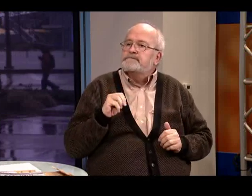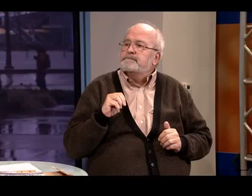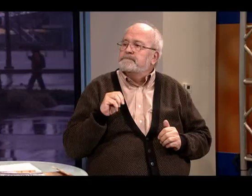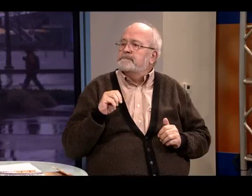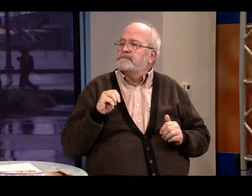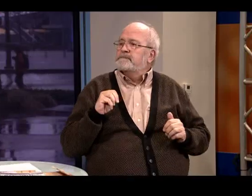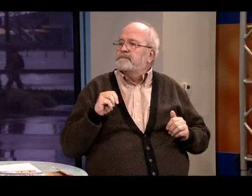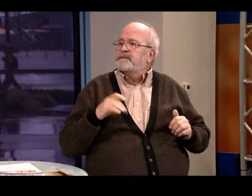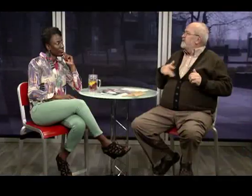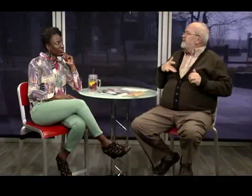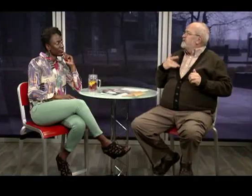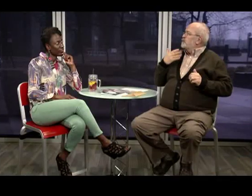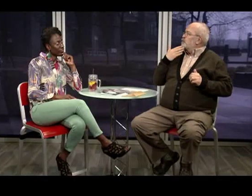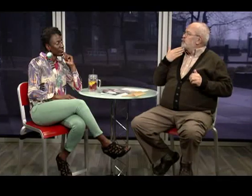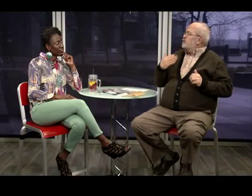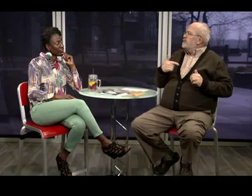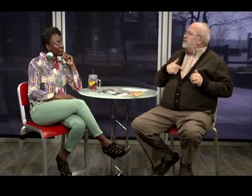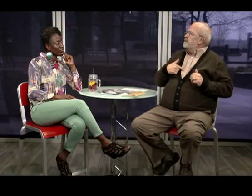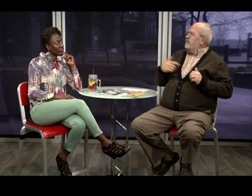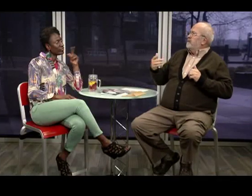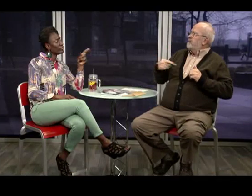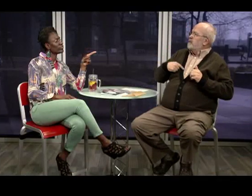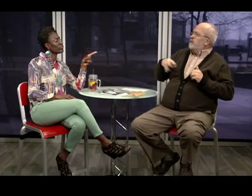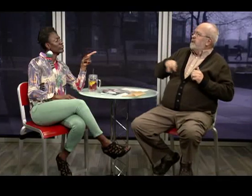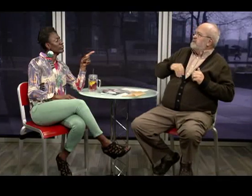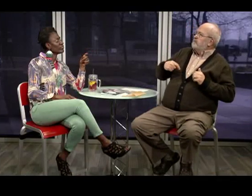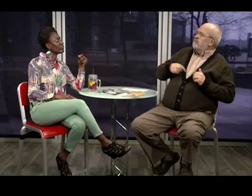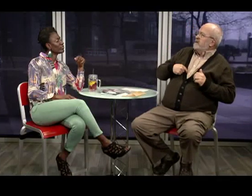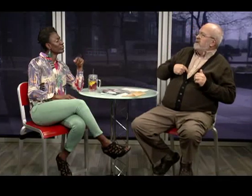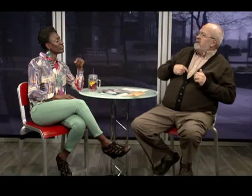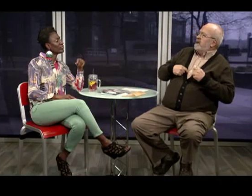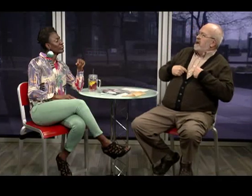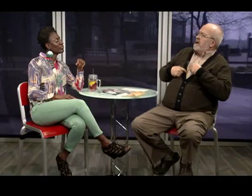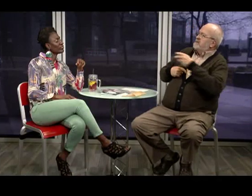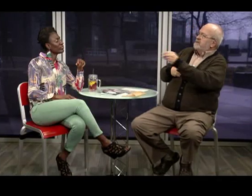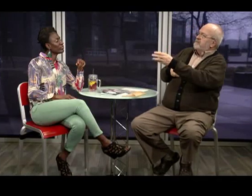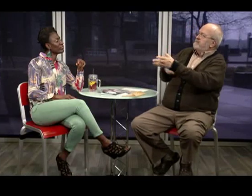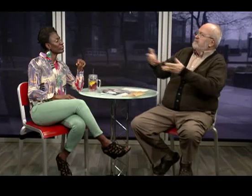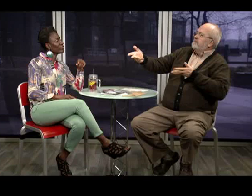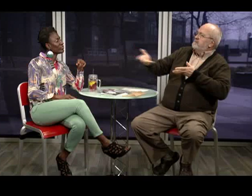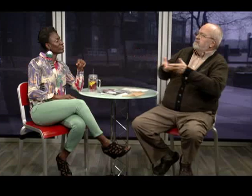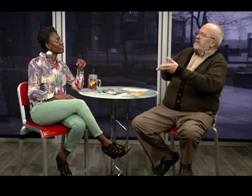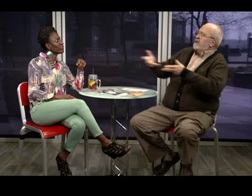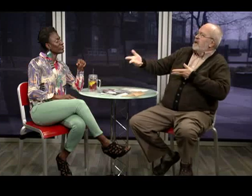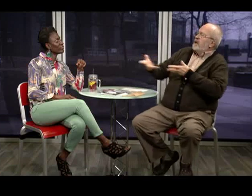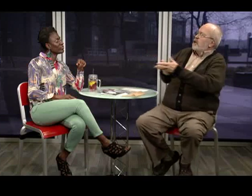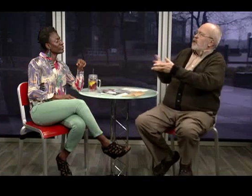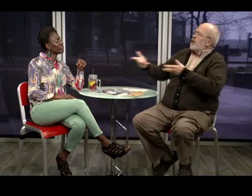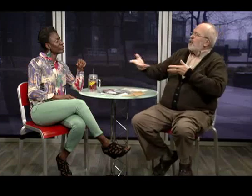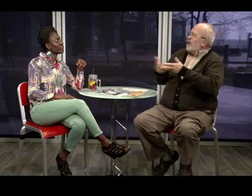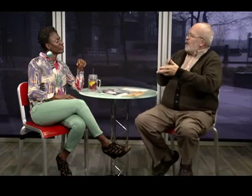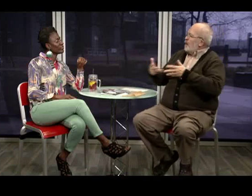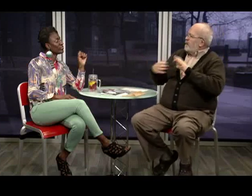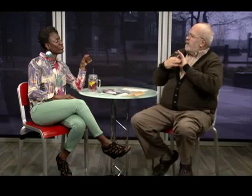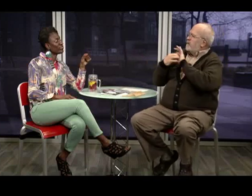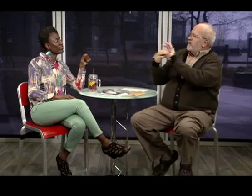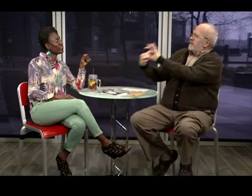identity. They can develop self-esteem and feel good about themselves and feel accepted as who they